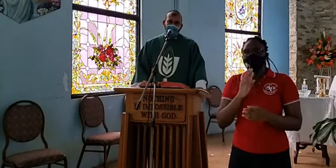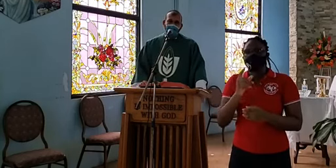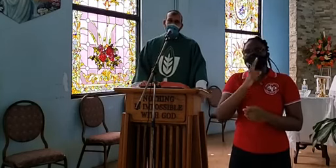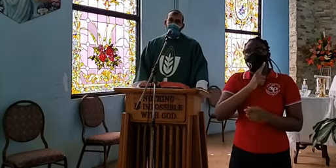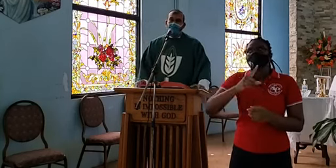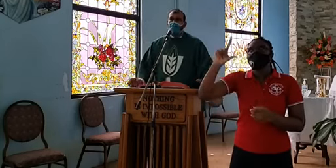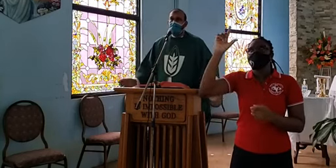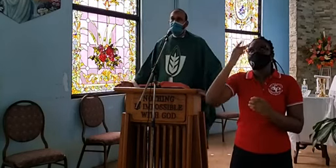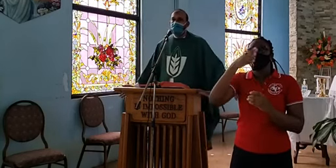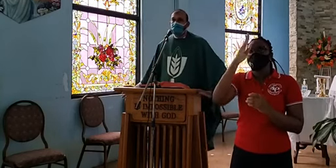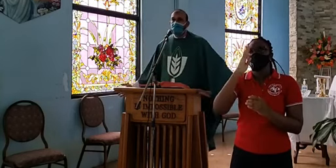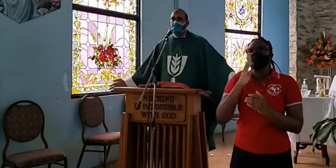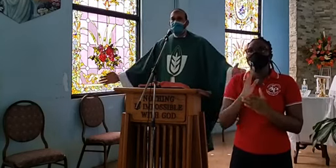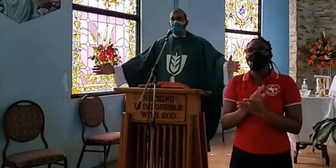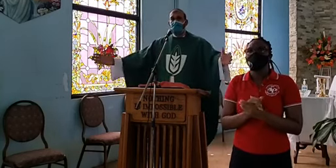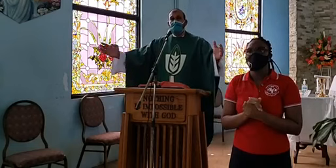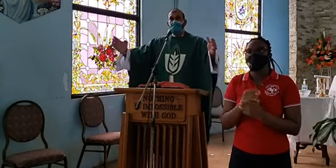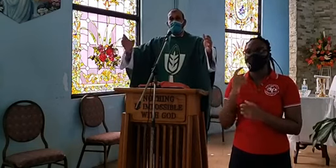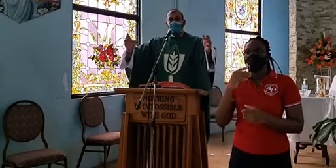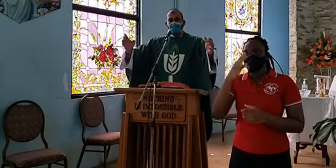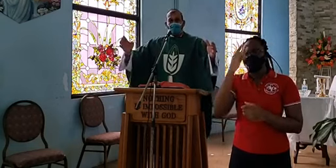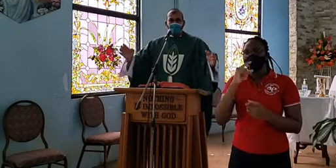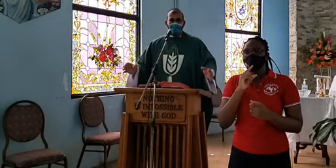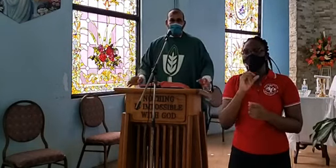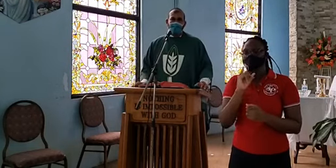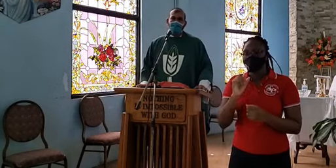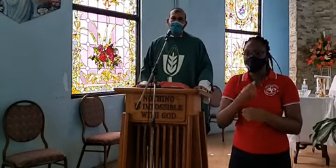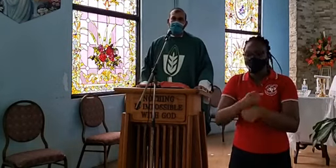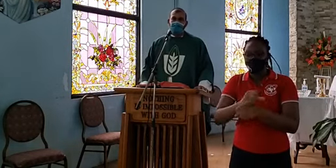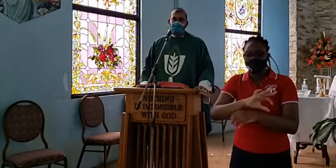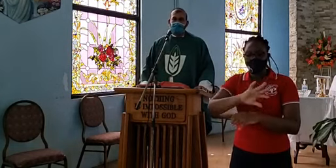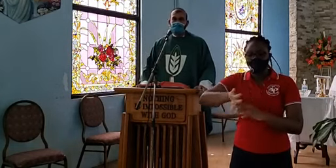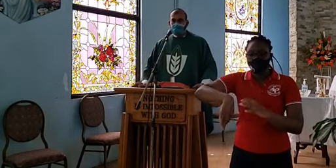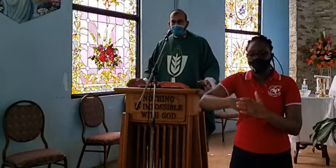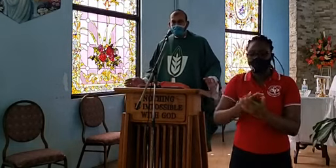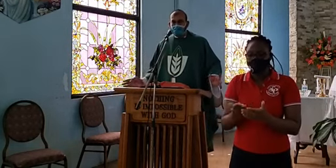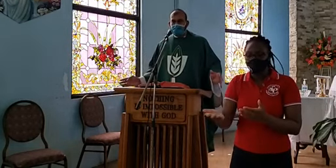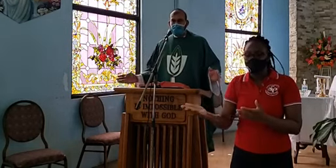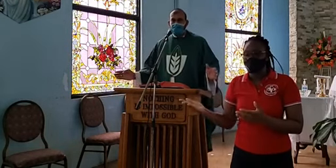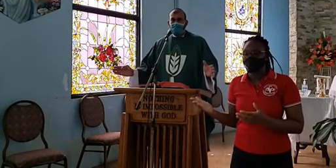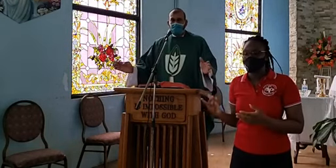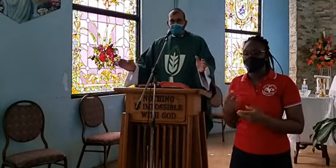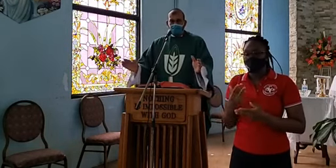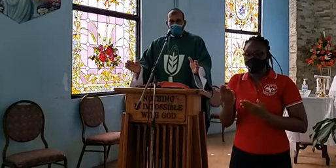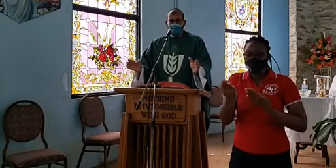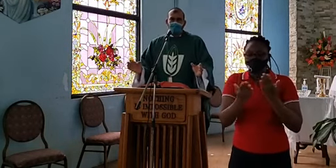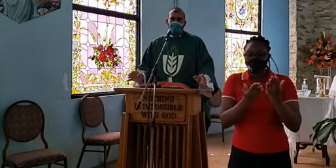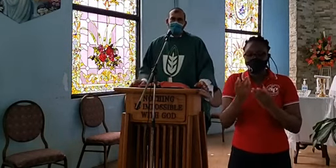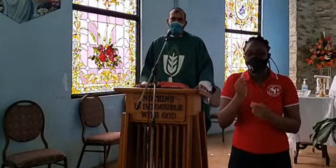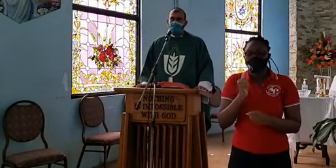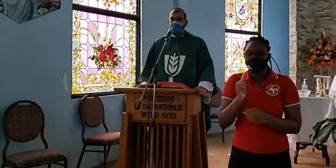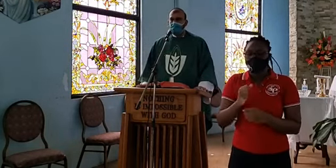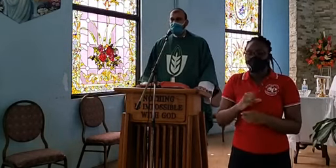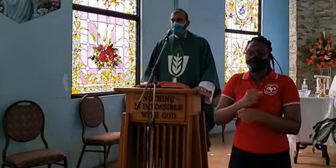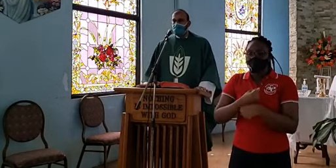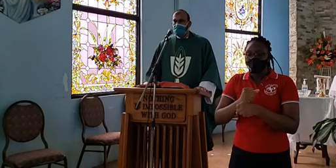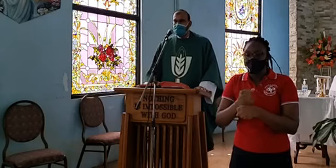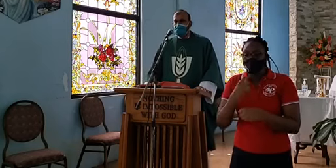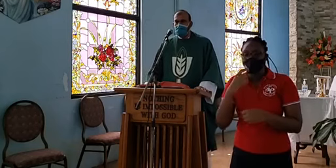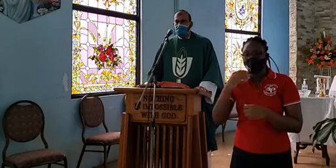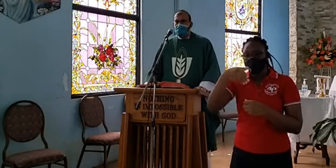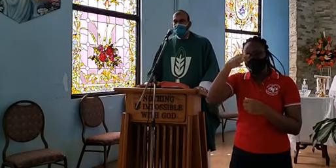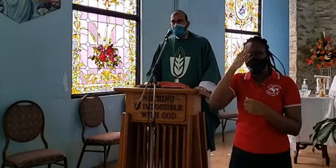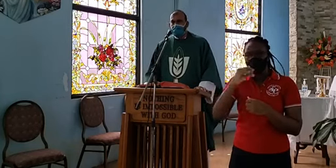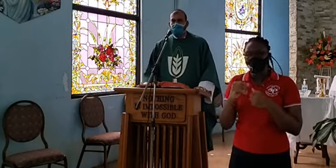God, God's creator of all things. And we serve a creator God. We do